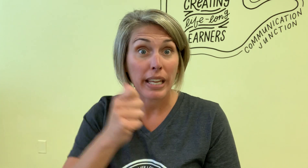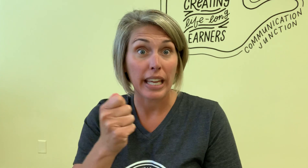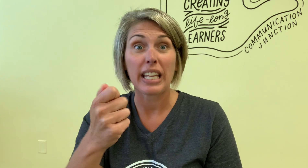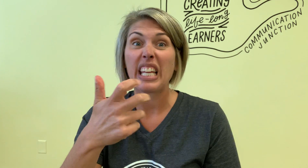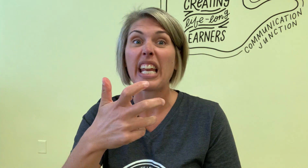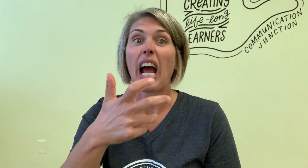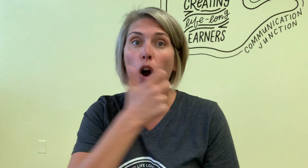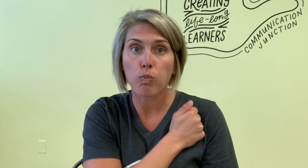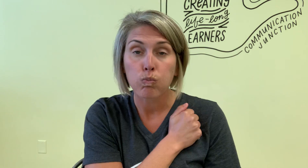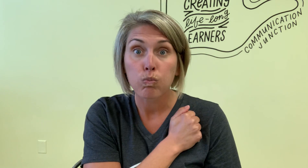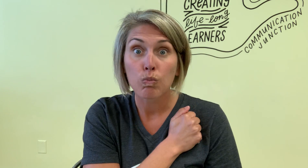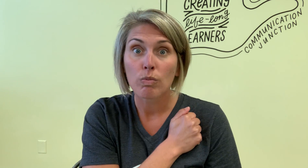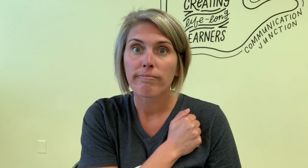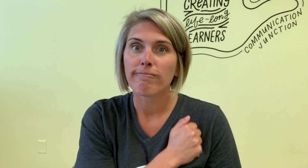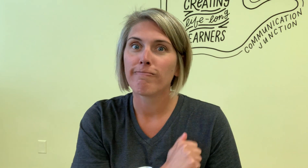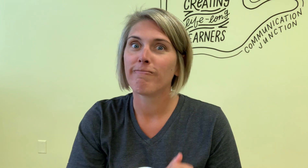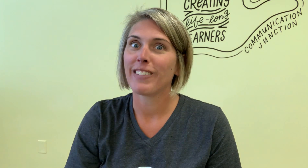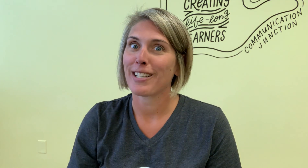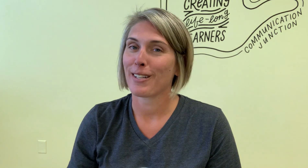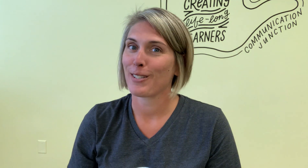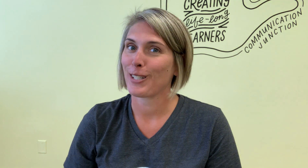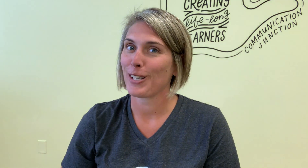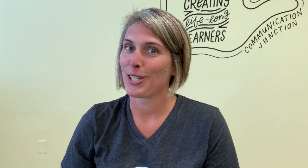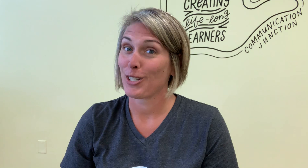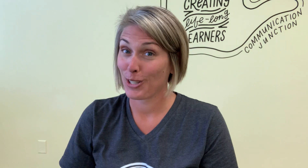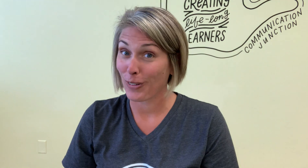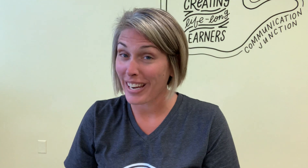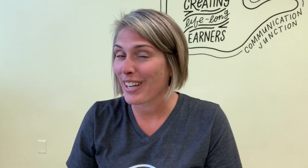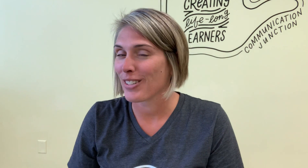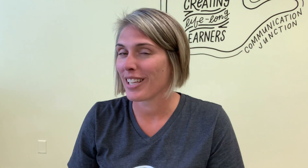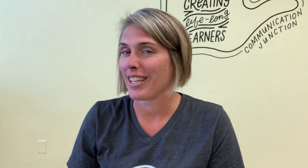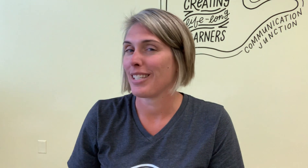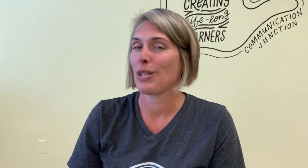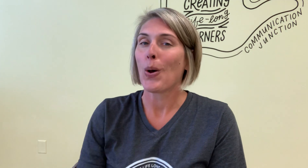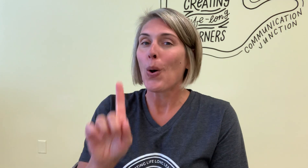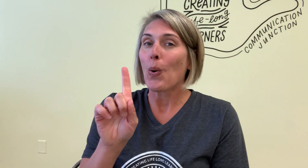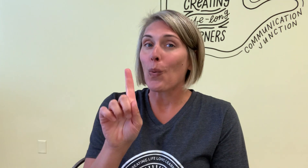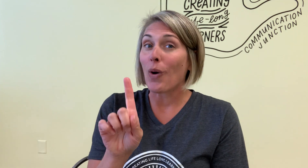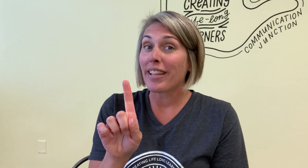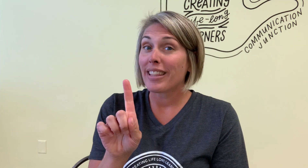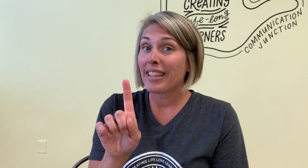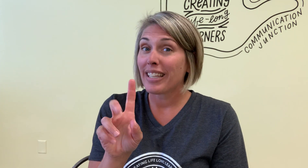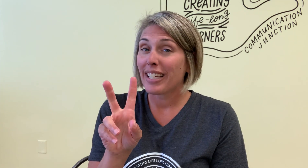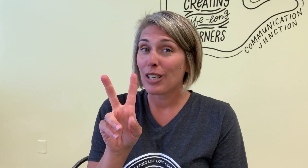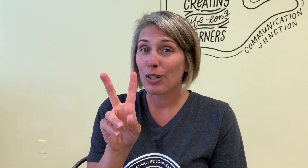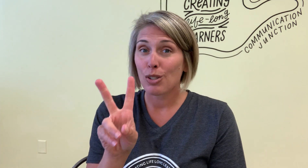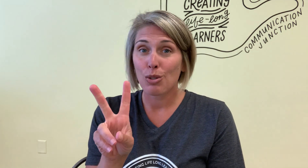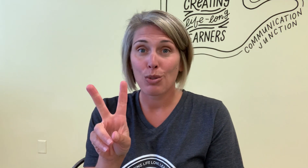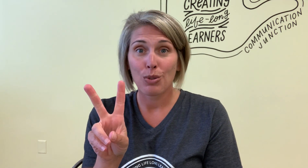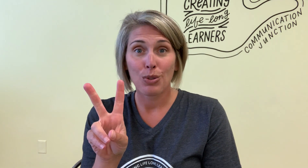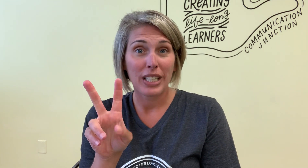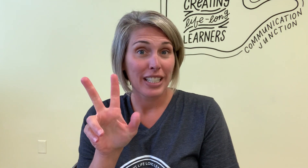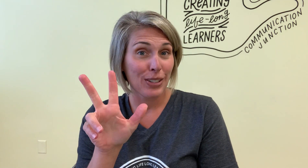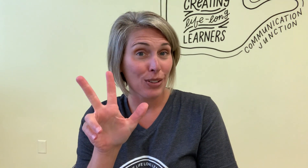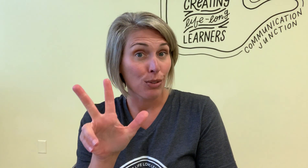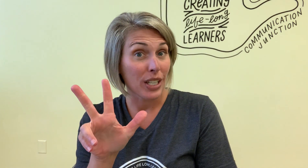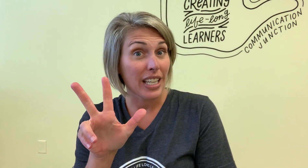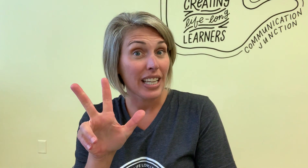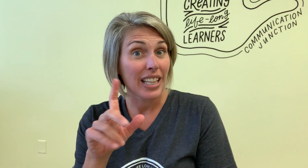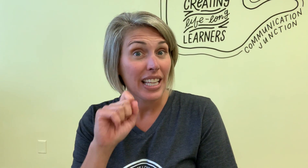it and eat it. That sounds delicious. You ready? It goes like this. One little, two little, three